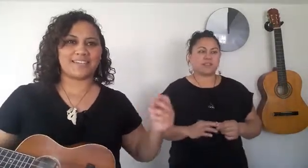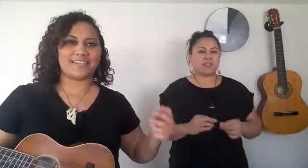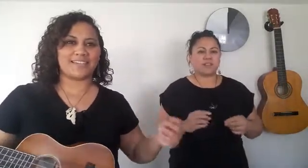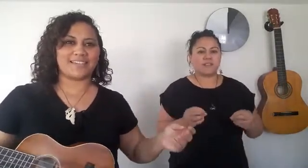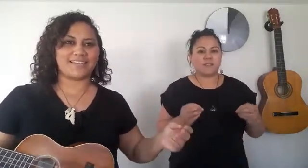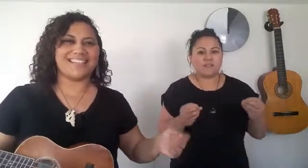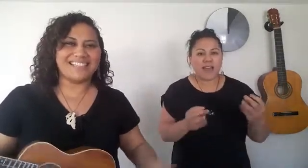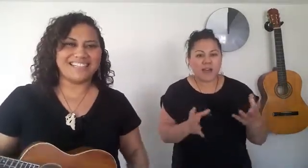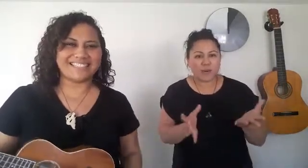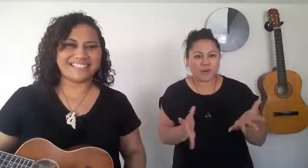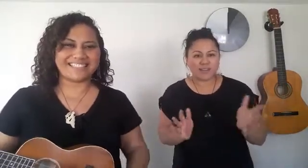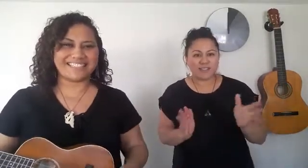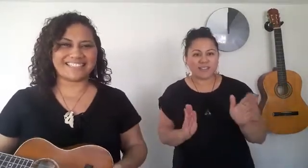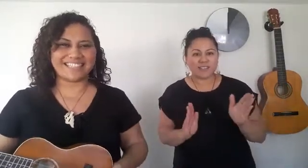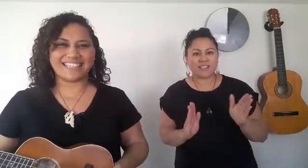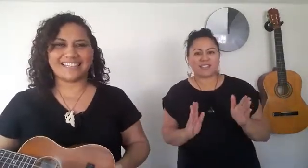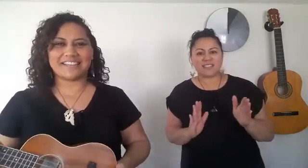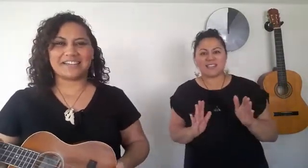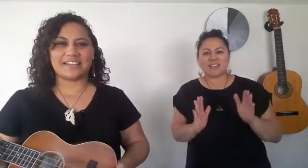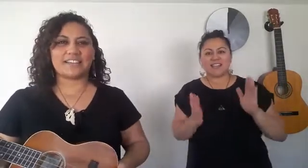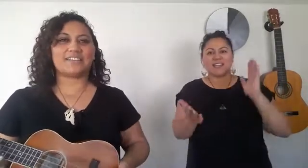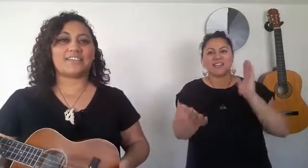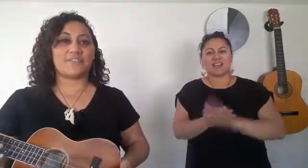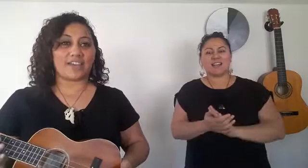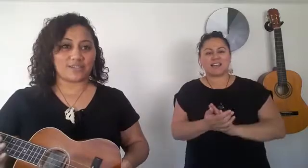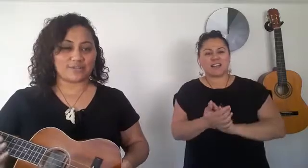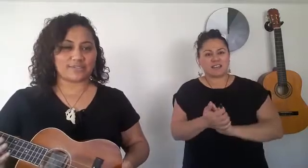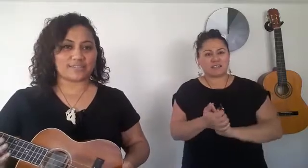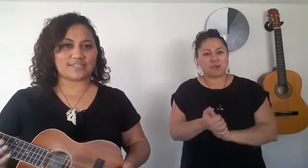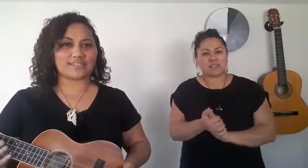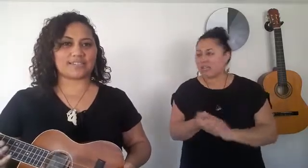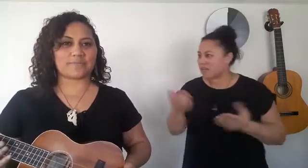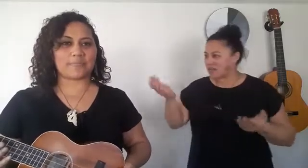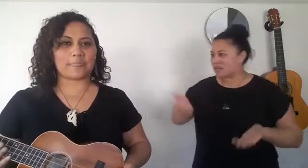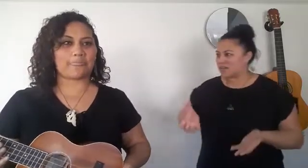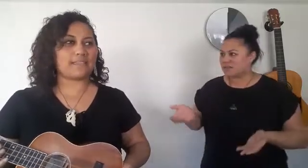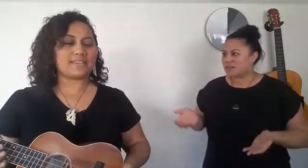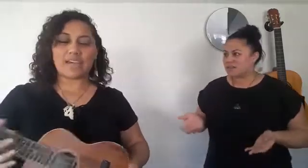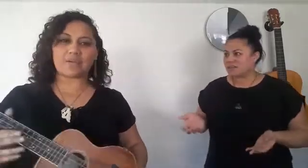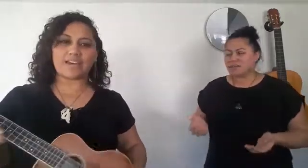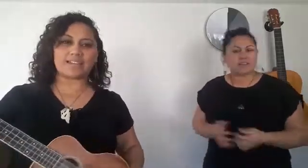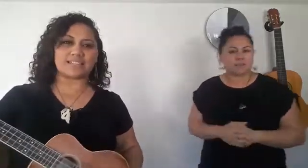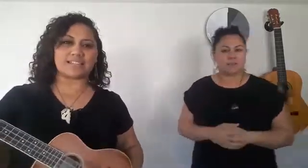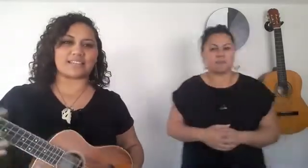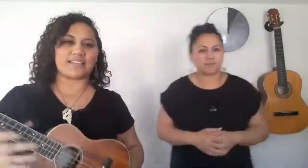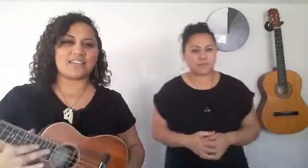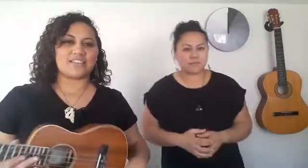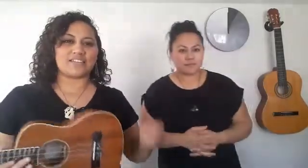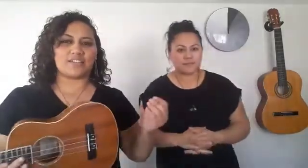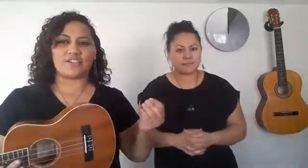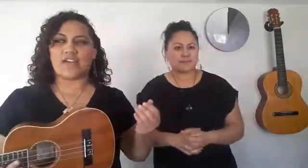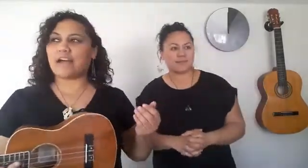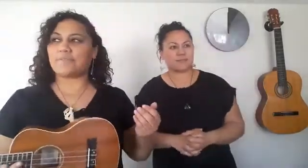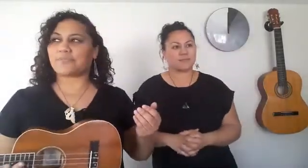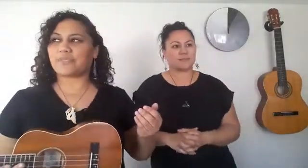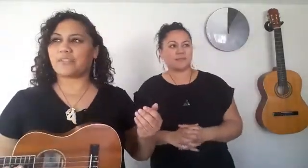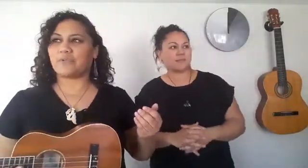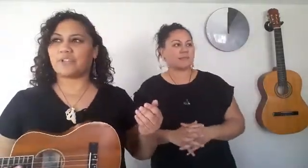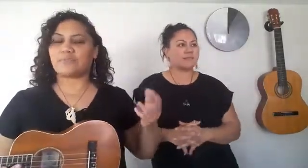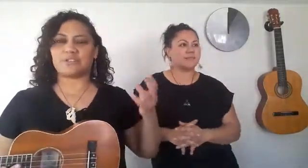The vowels. The vowels. Yes, by singing. Yeah, we are going to sing. So one of the most